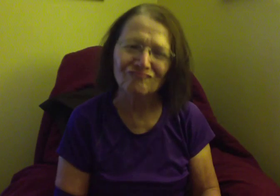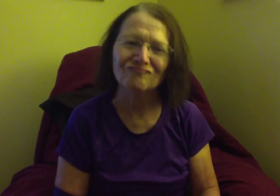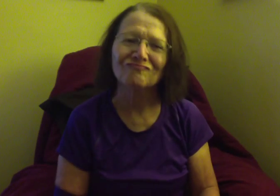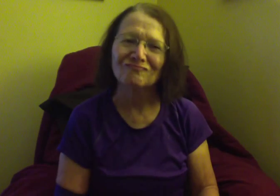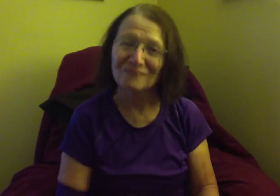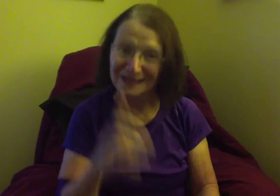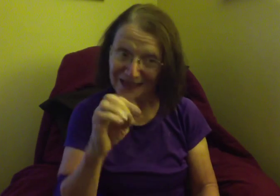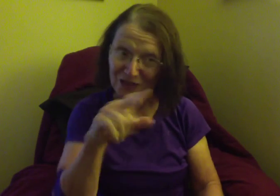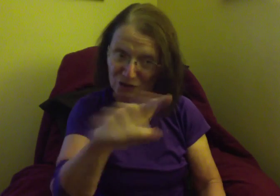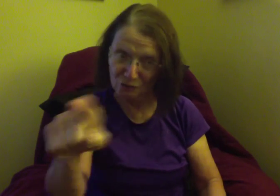We.